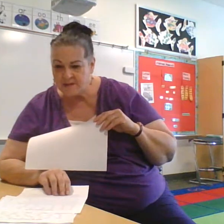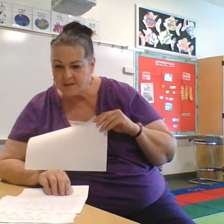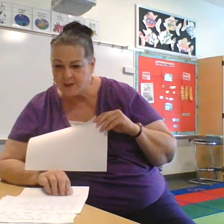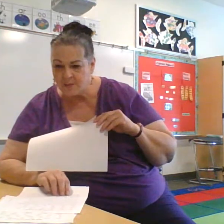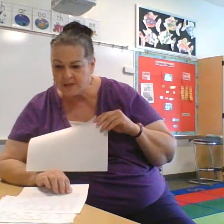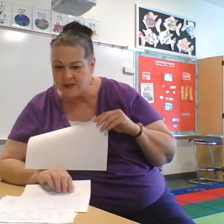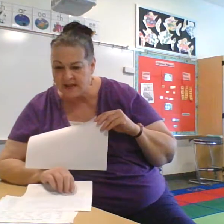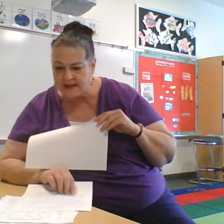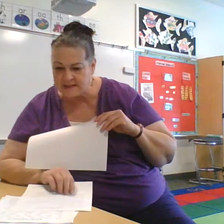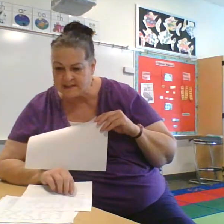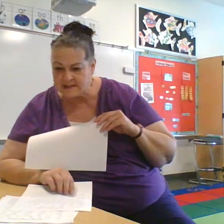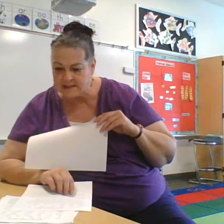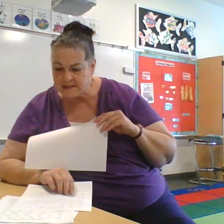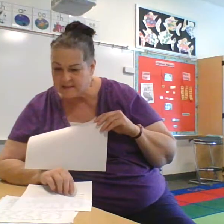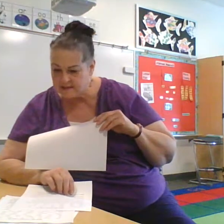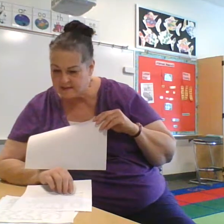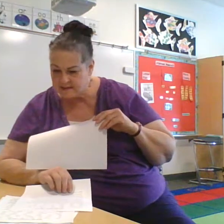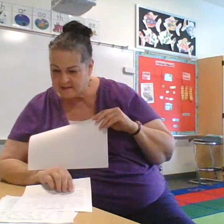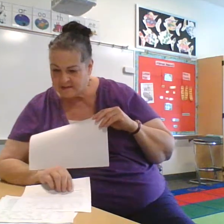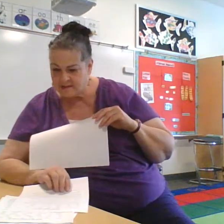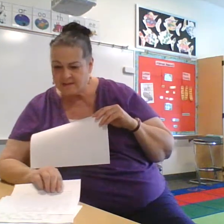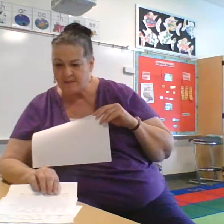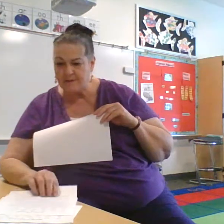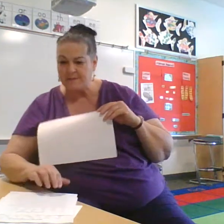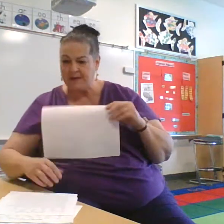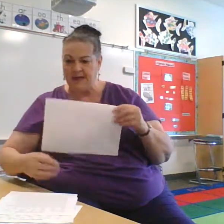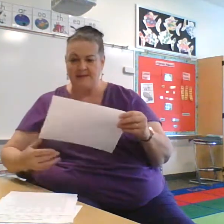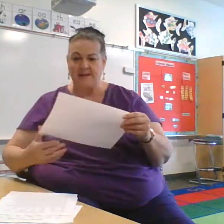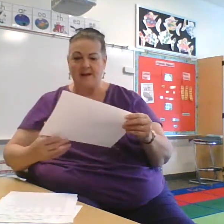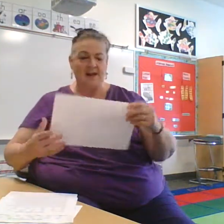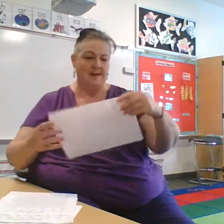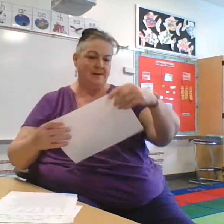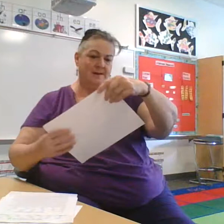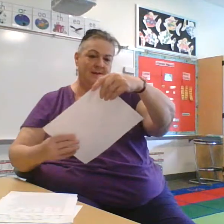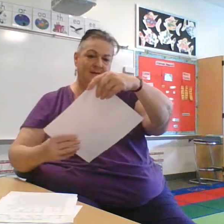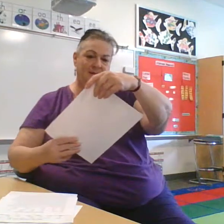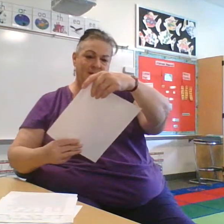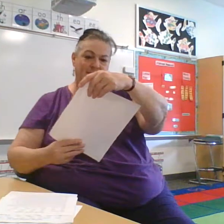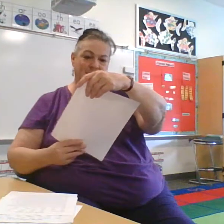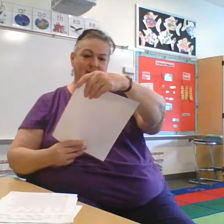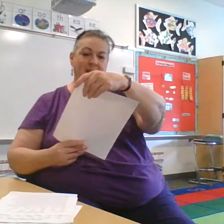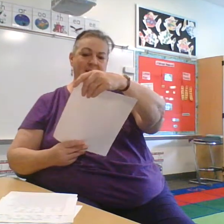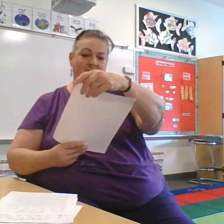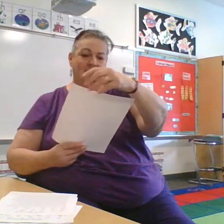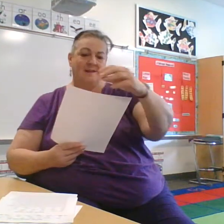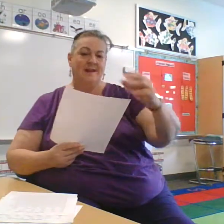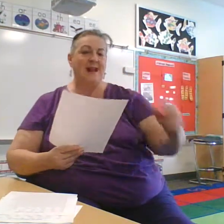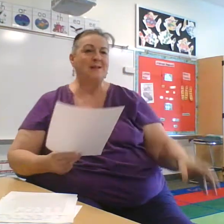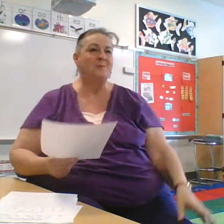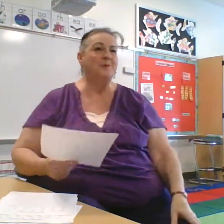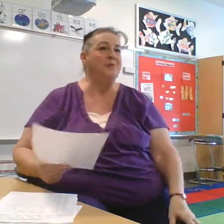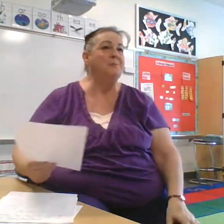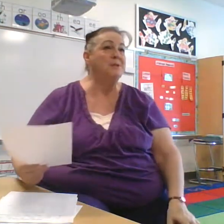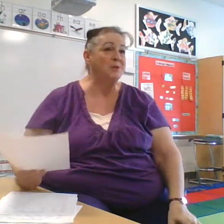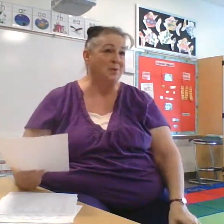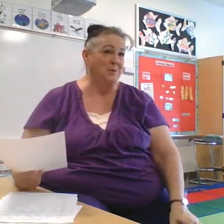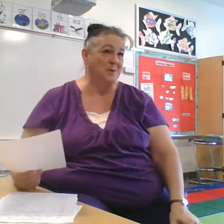So was class, that must have been lesson 9. Yeah, class, you've missed 2, so